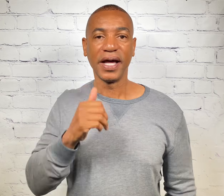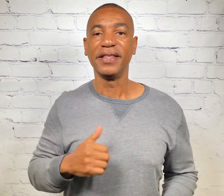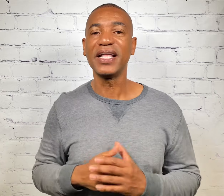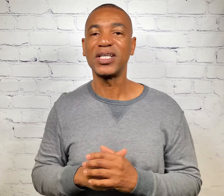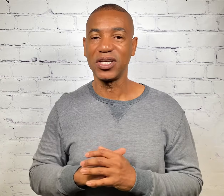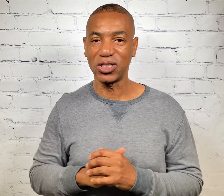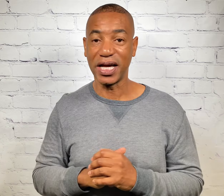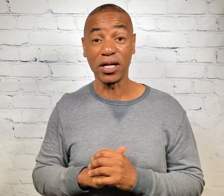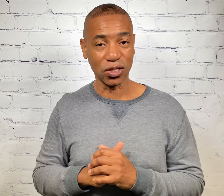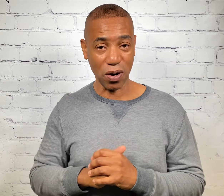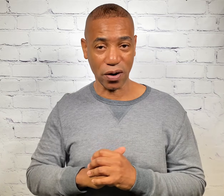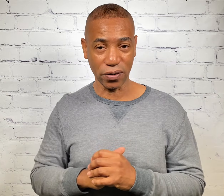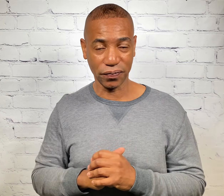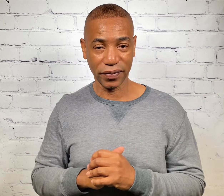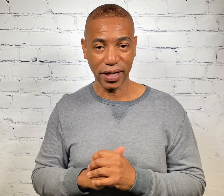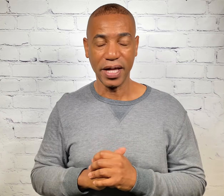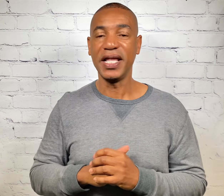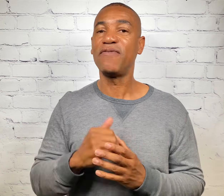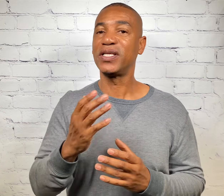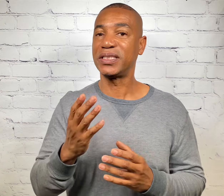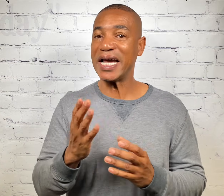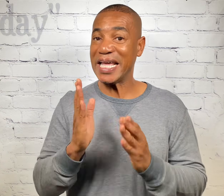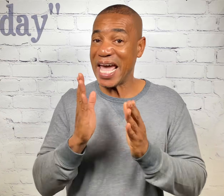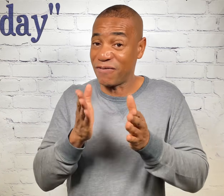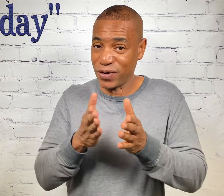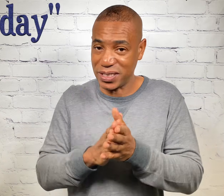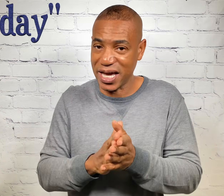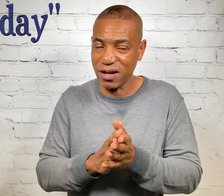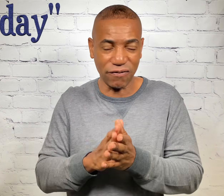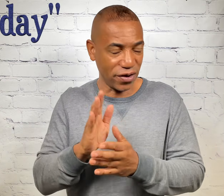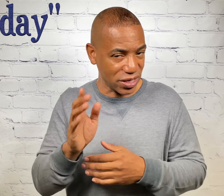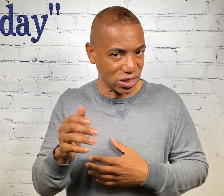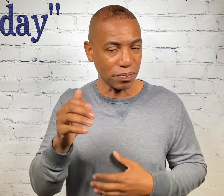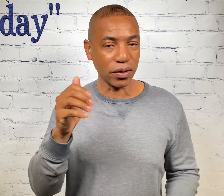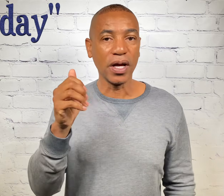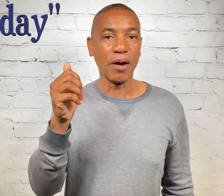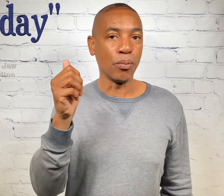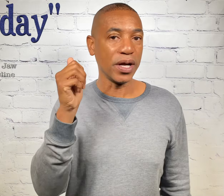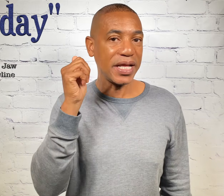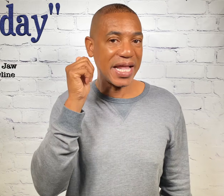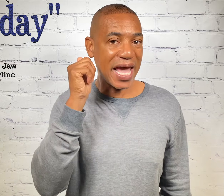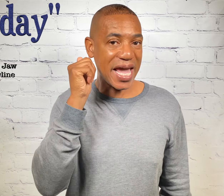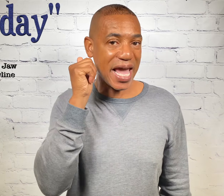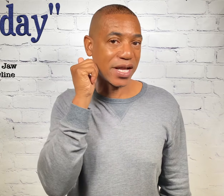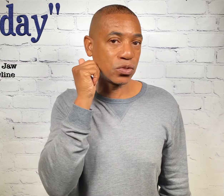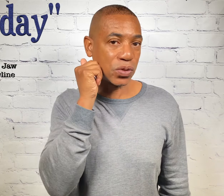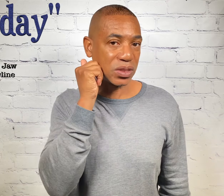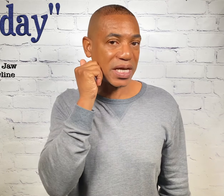That is how you sign tomorrow. Now for the sign every day, very similar. Bring that A hand towards the side